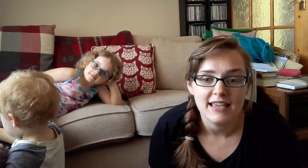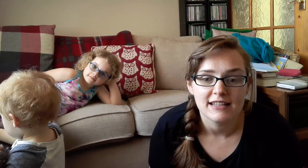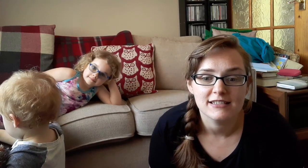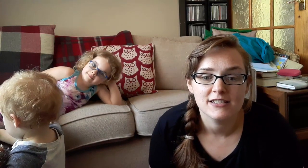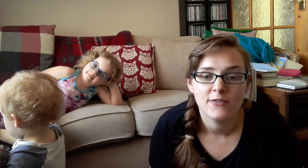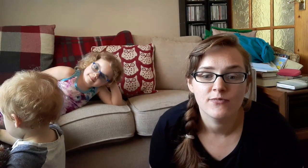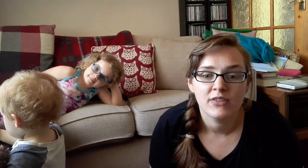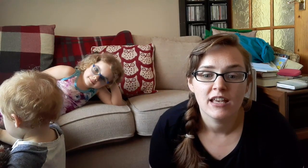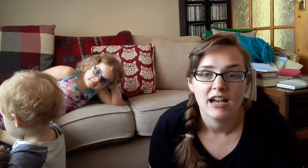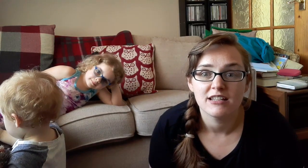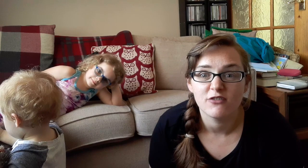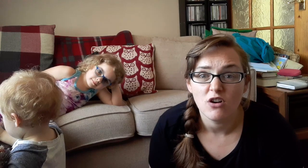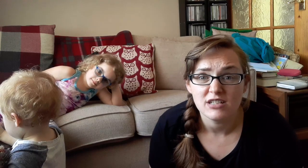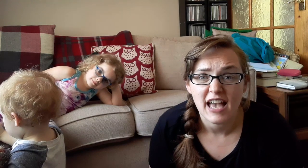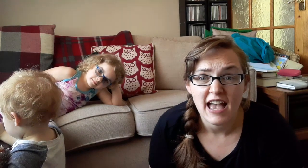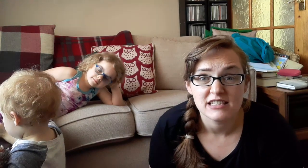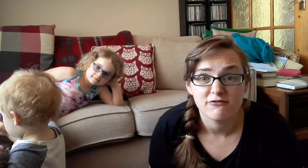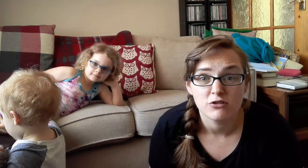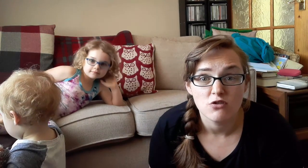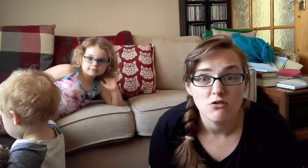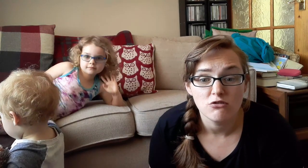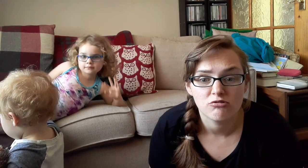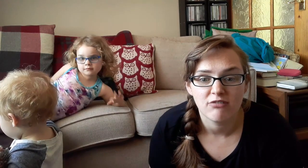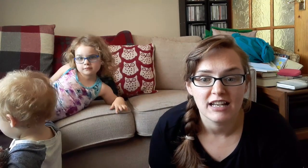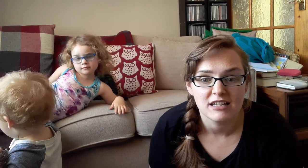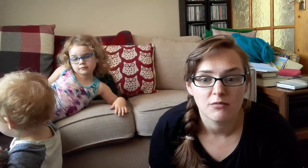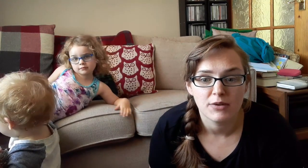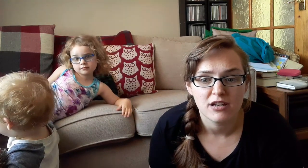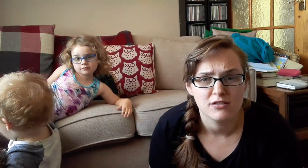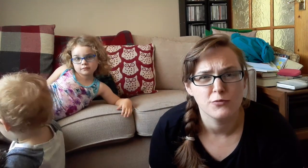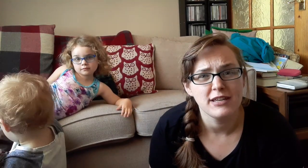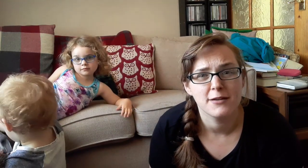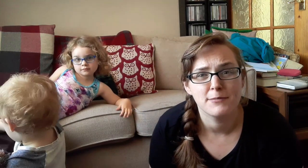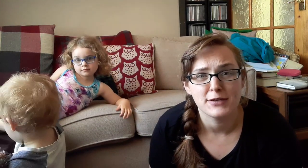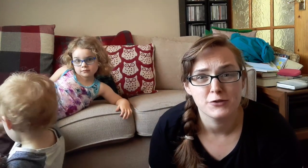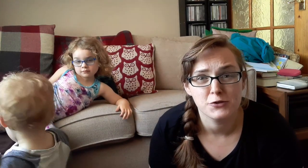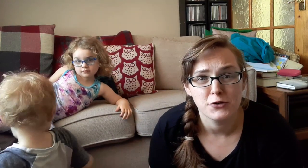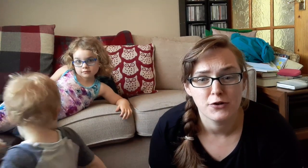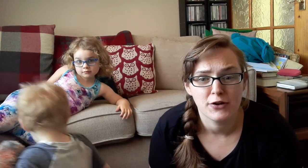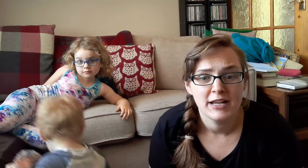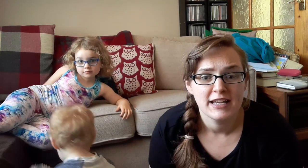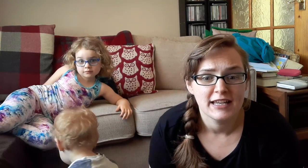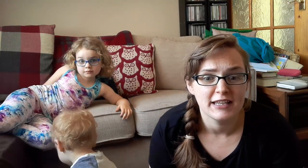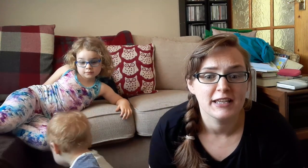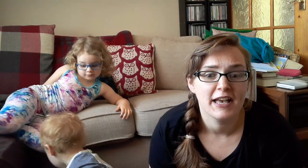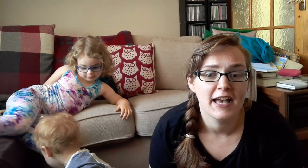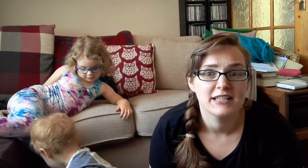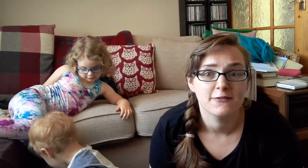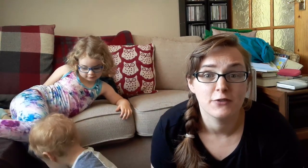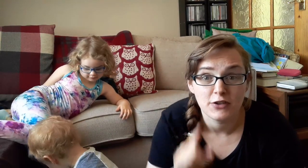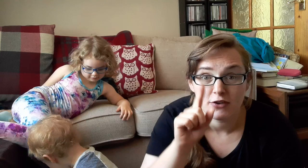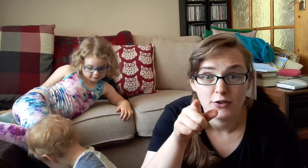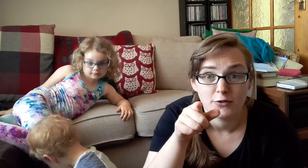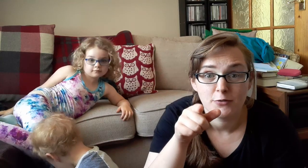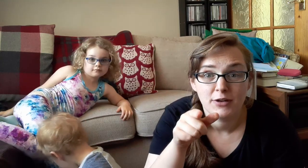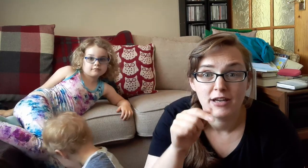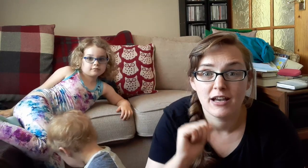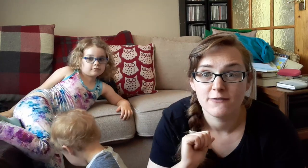eat. And if God cares for an ordinary little bird, we can be sure he cares for you and for